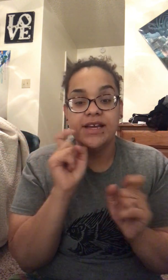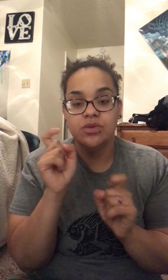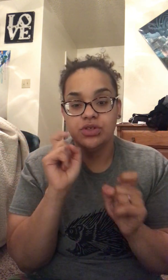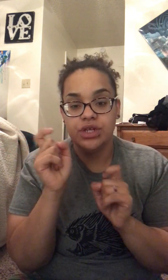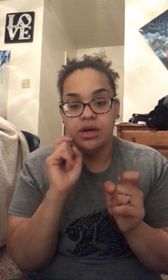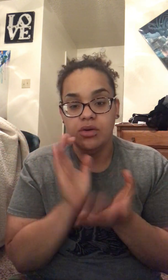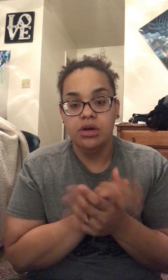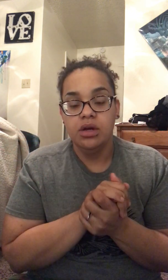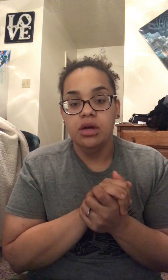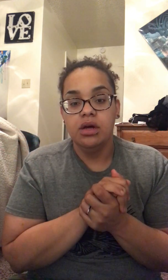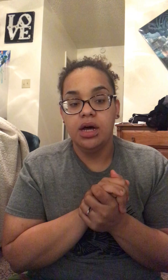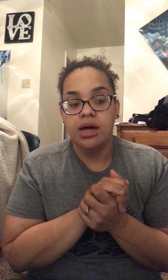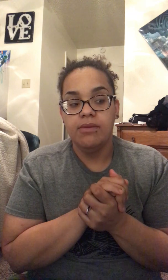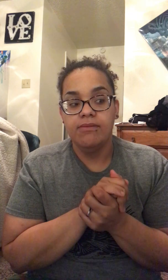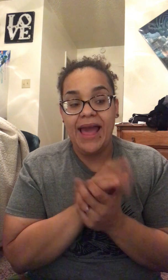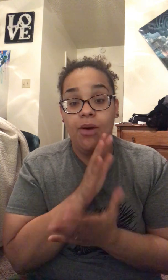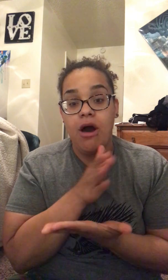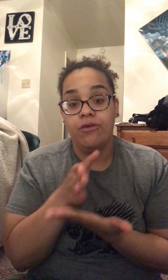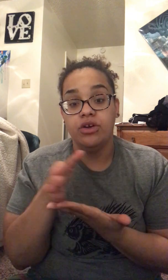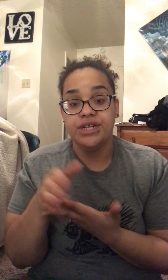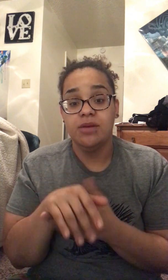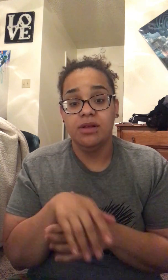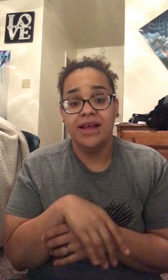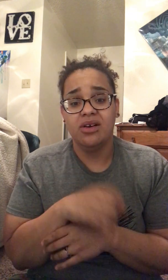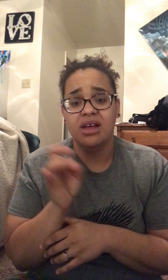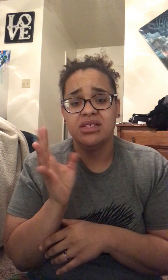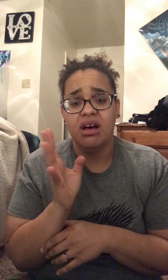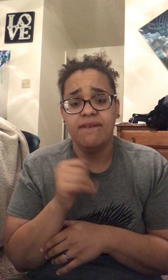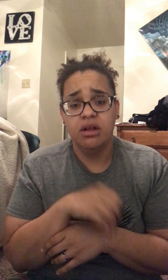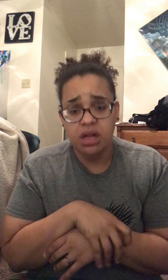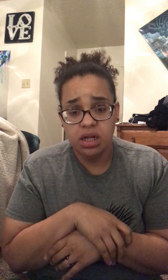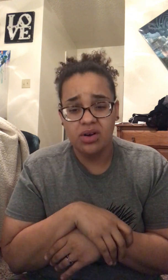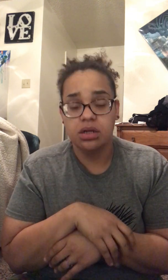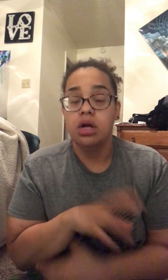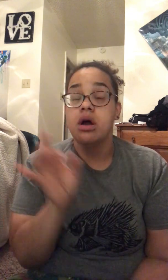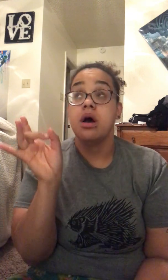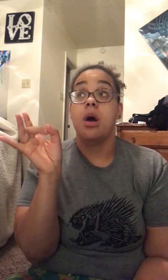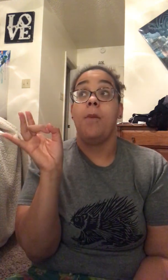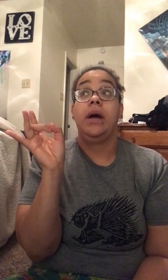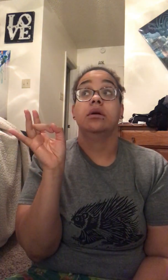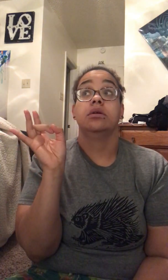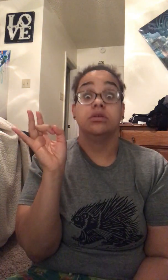will show how awful or terrible. Like, oh, that was awful. Or